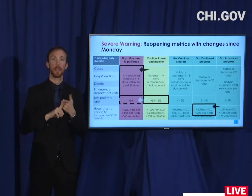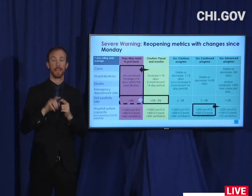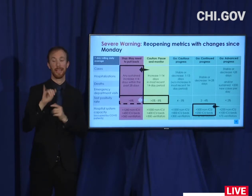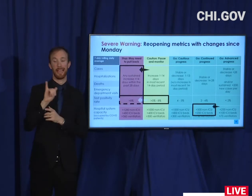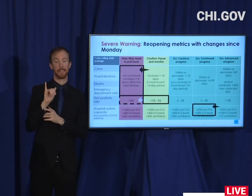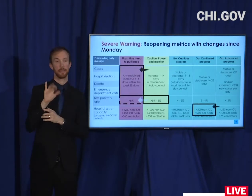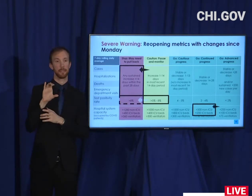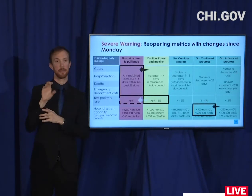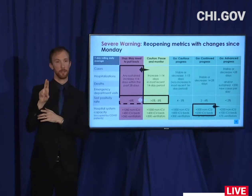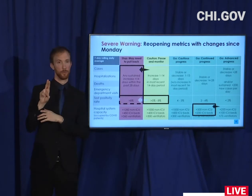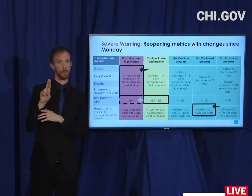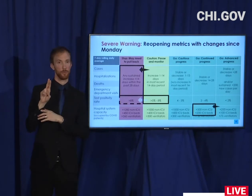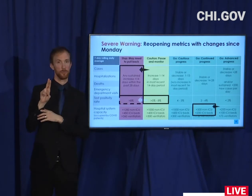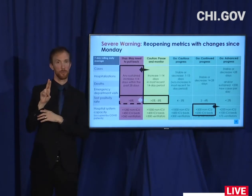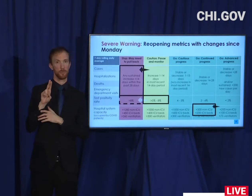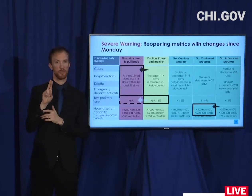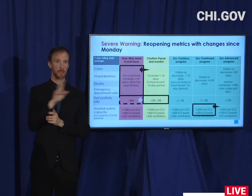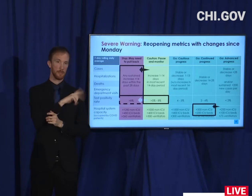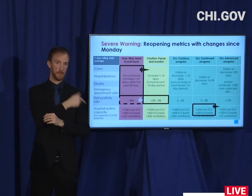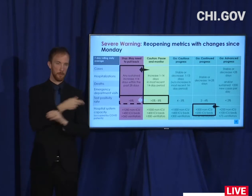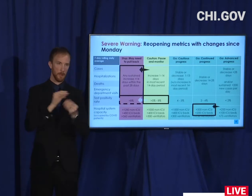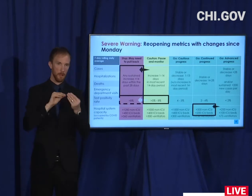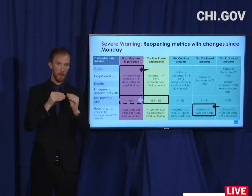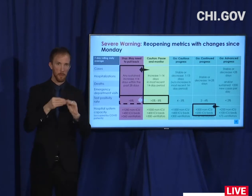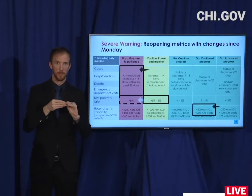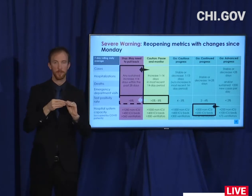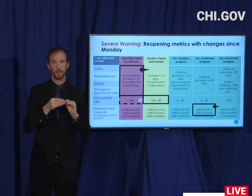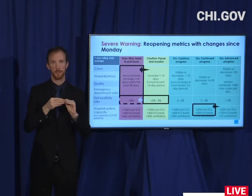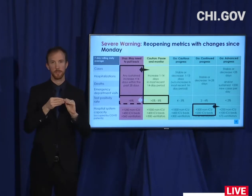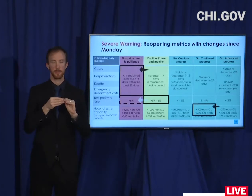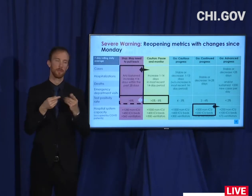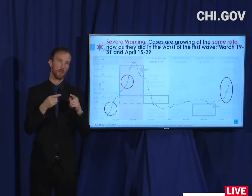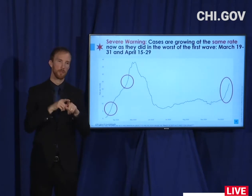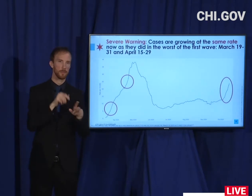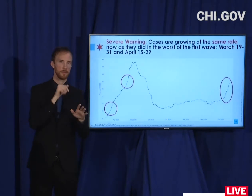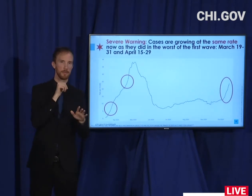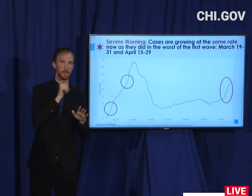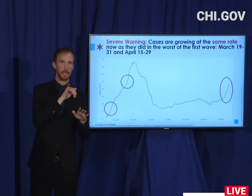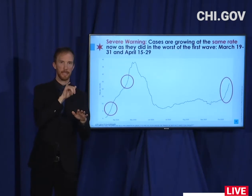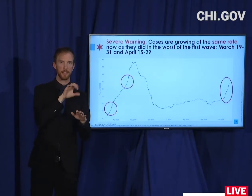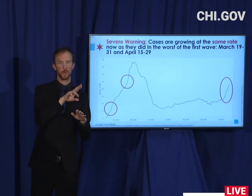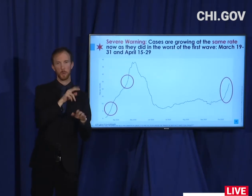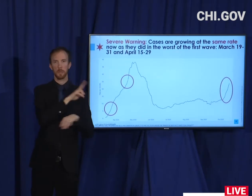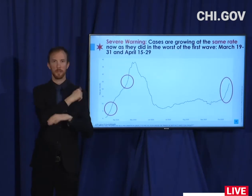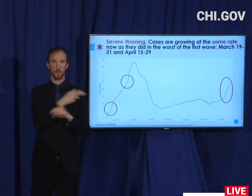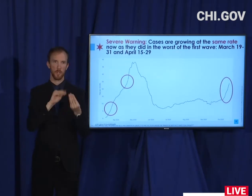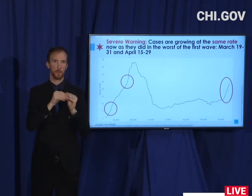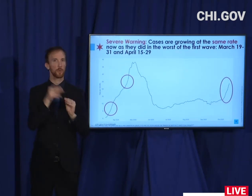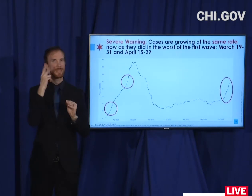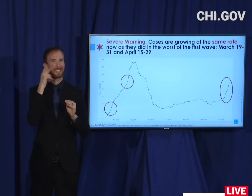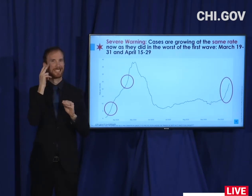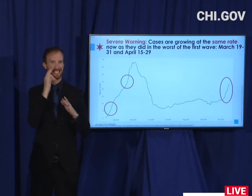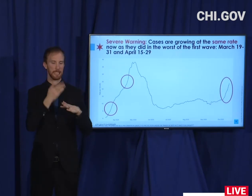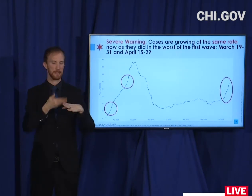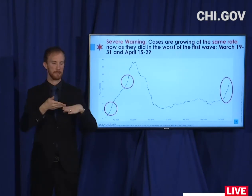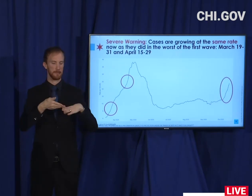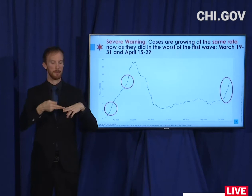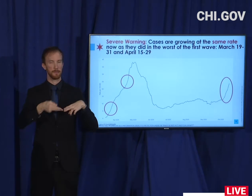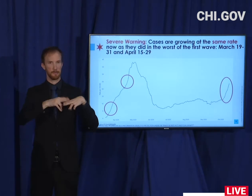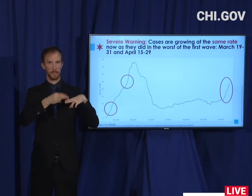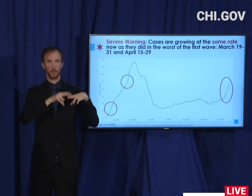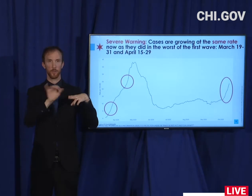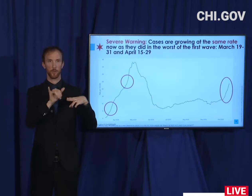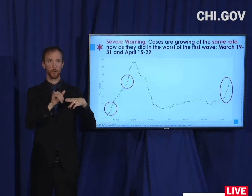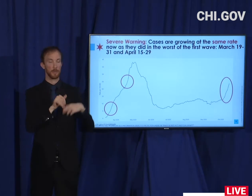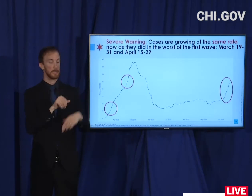numbers, the ICU numbers and the non-ICU numbers are increasing. So let's talk details there. Cases, look